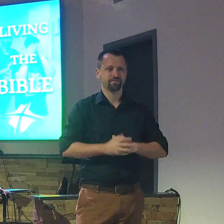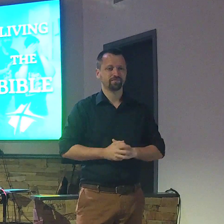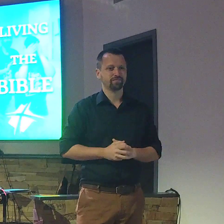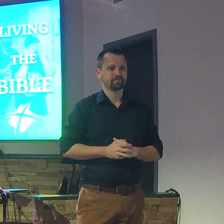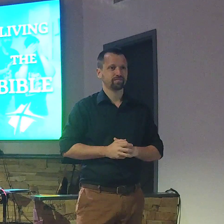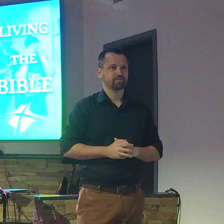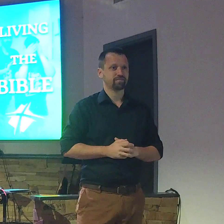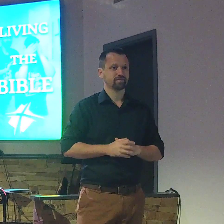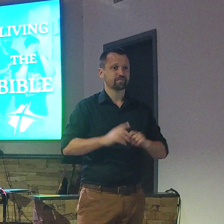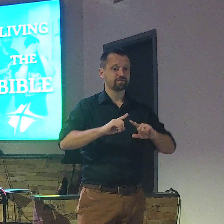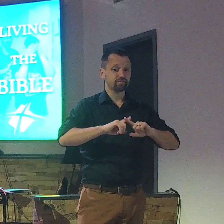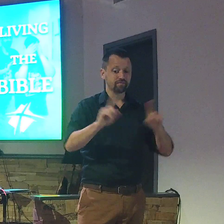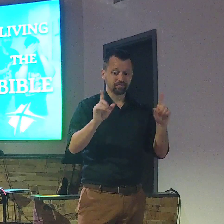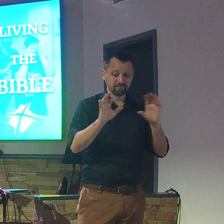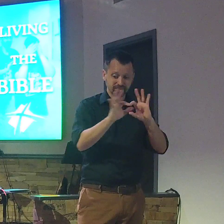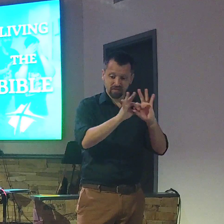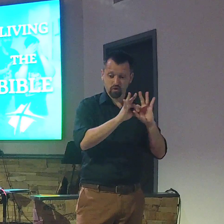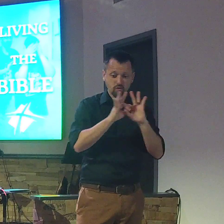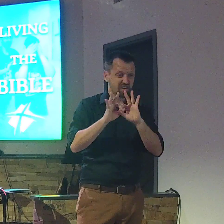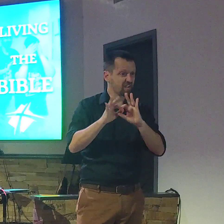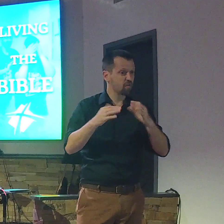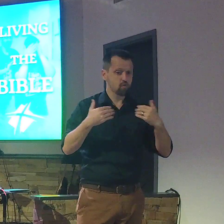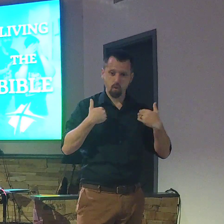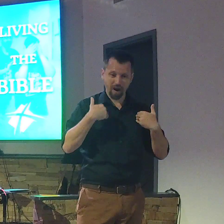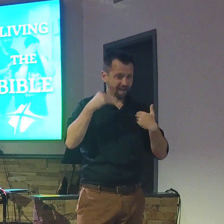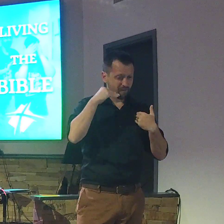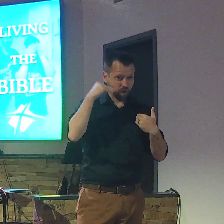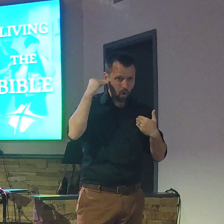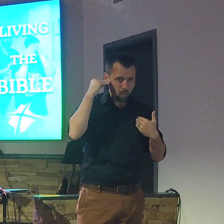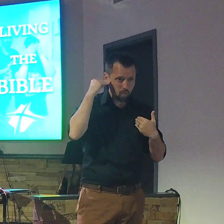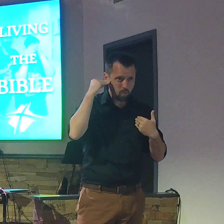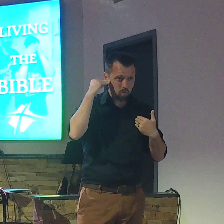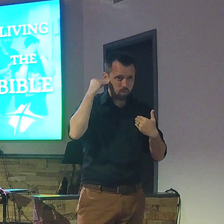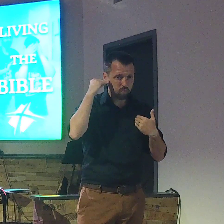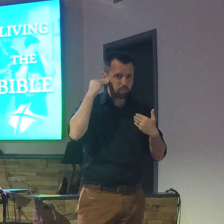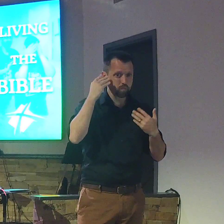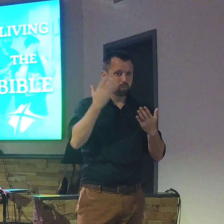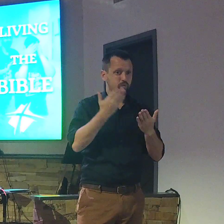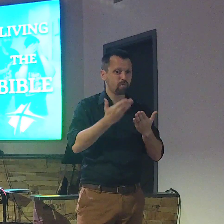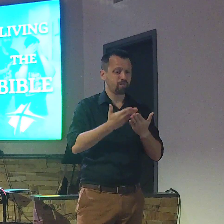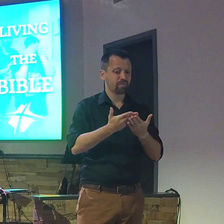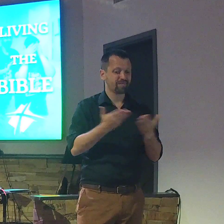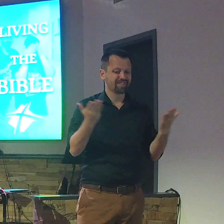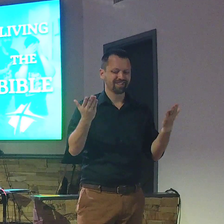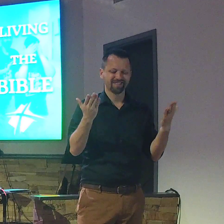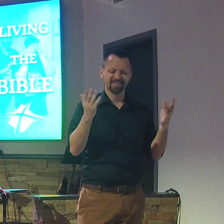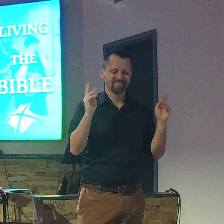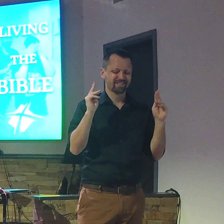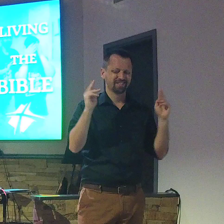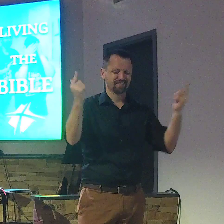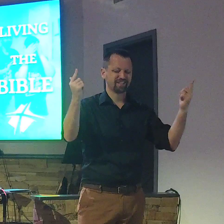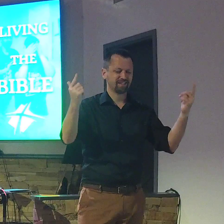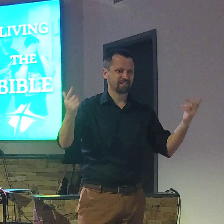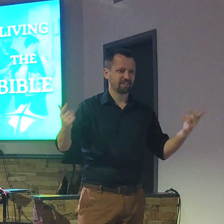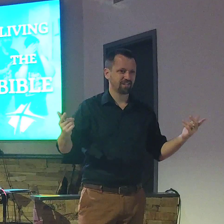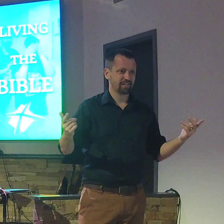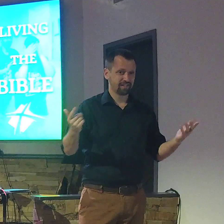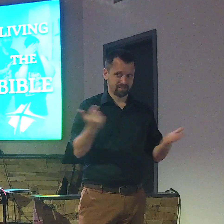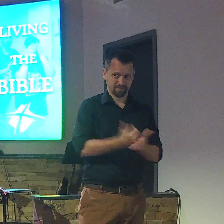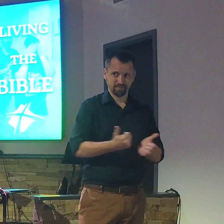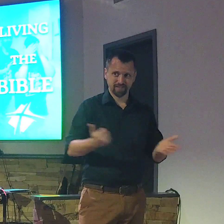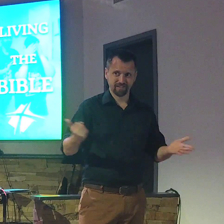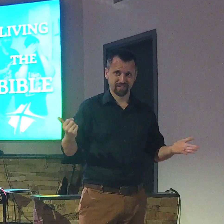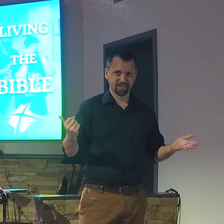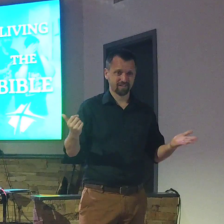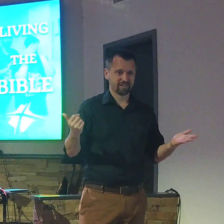But if there's not unity in the home, things are not so good. Can I get an amen to